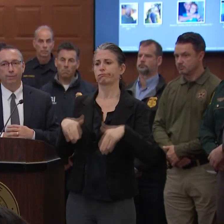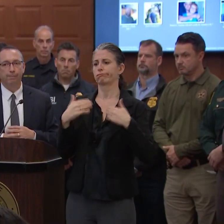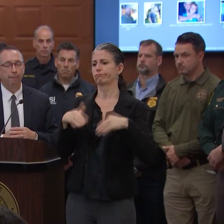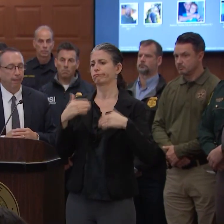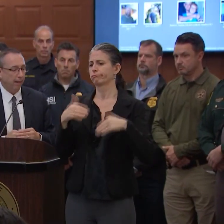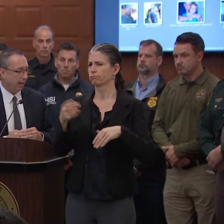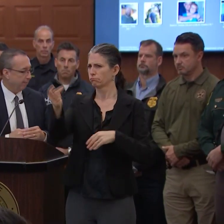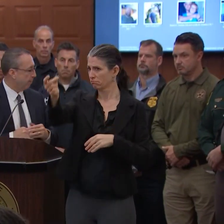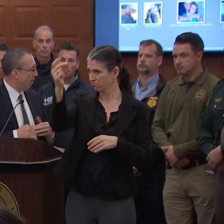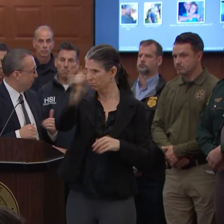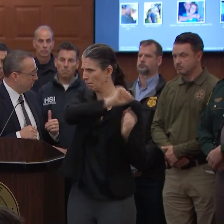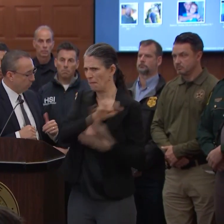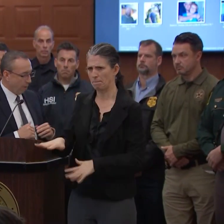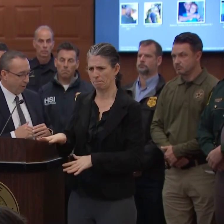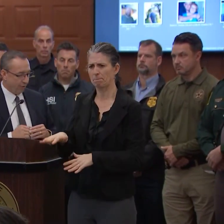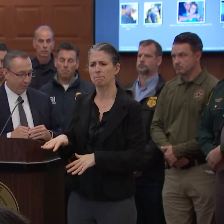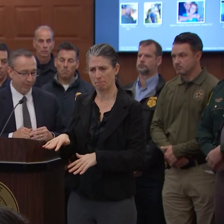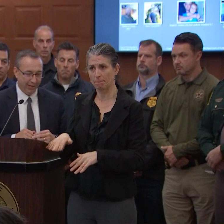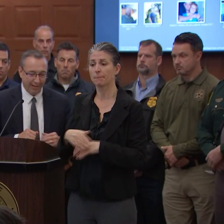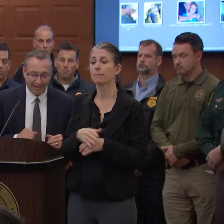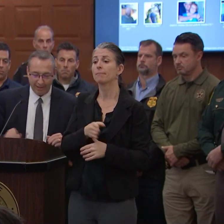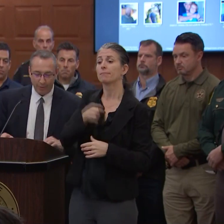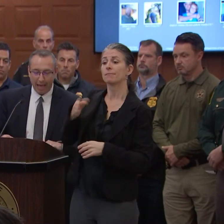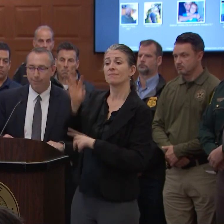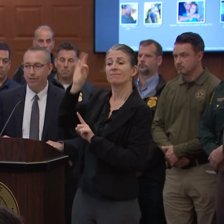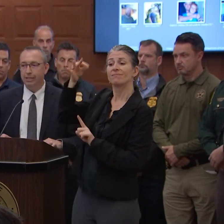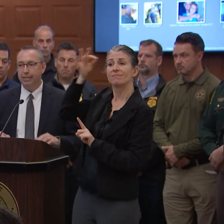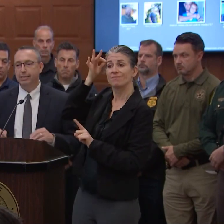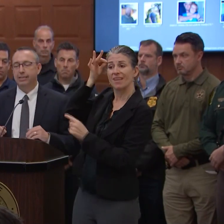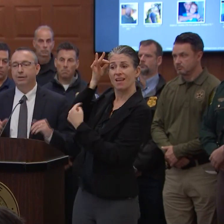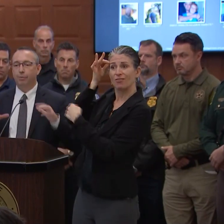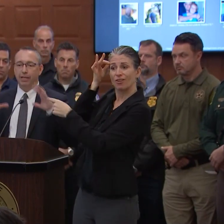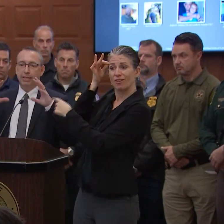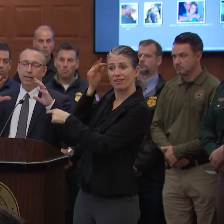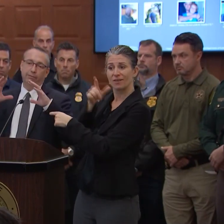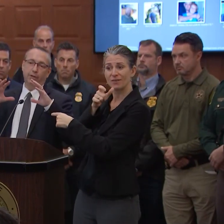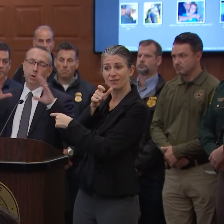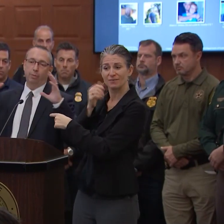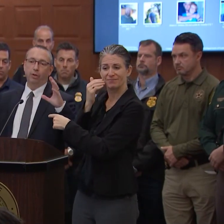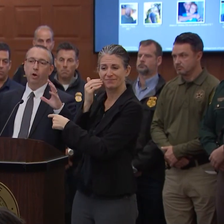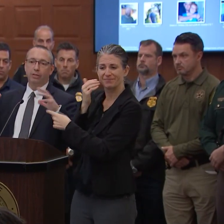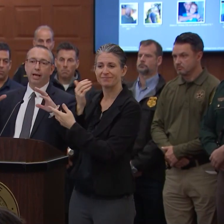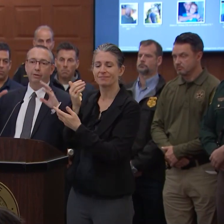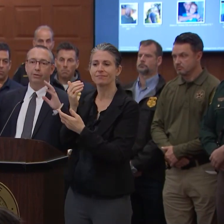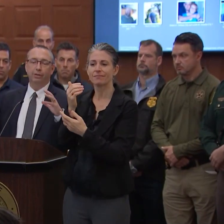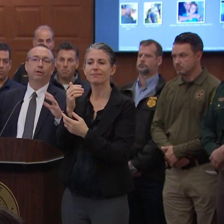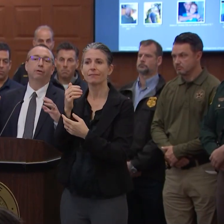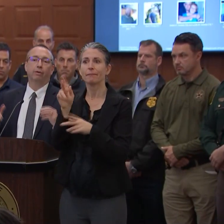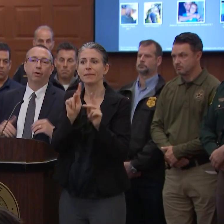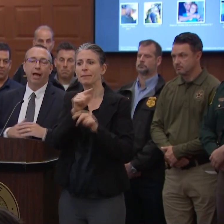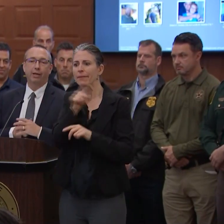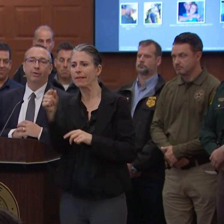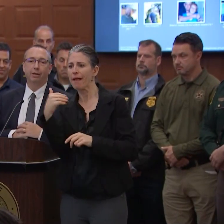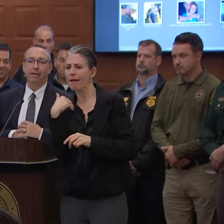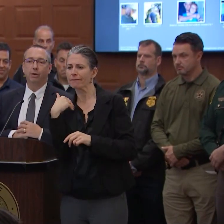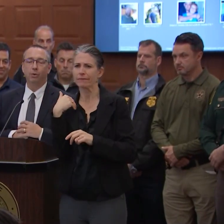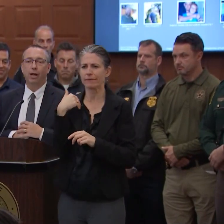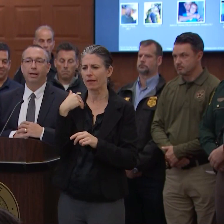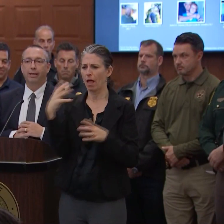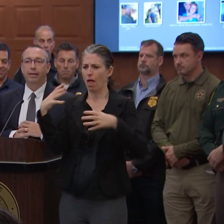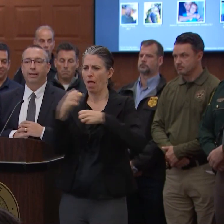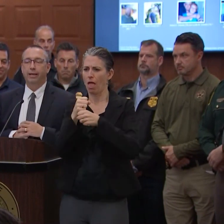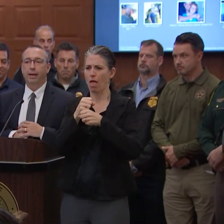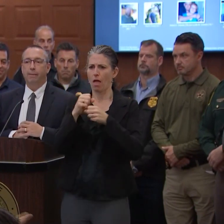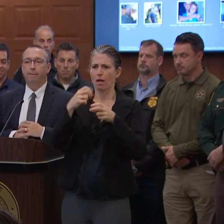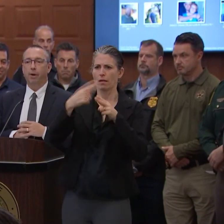the board. From our federal partnerships, what happens in these is that everybody's got incredibly long titles that are accurate and they mean a whole